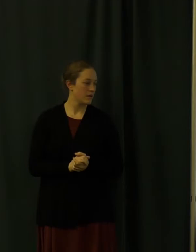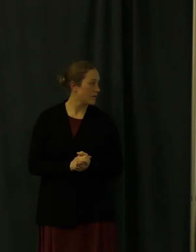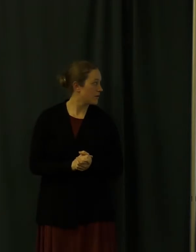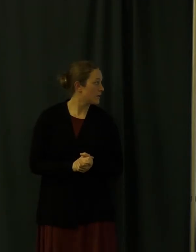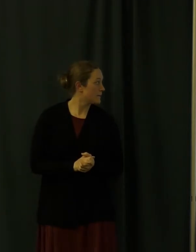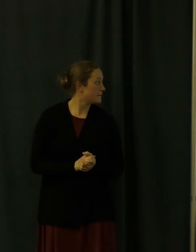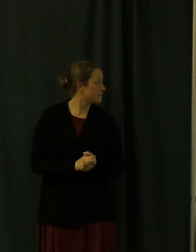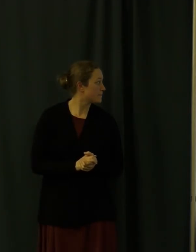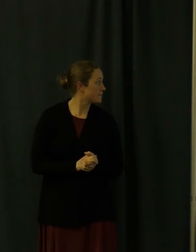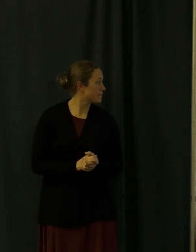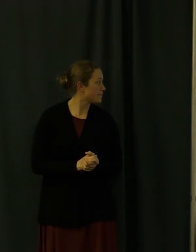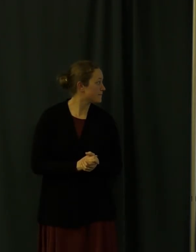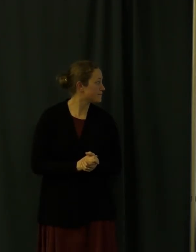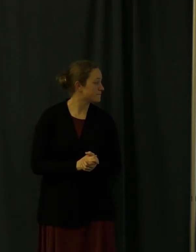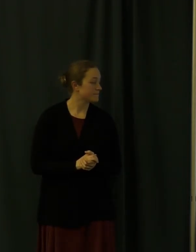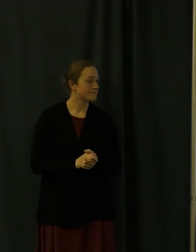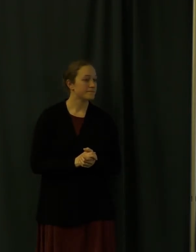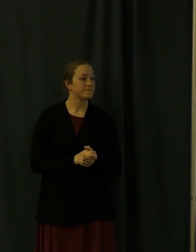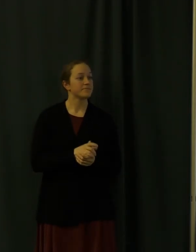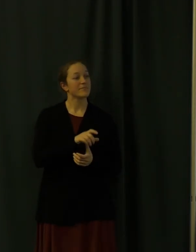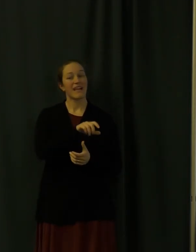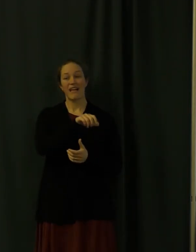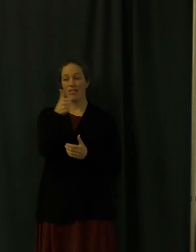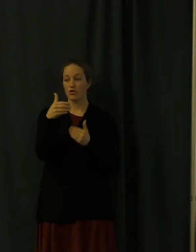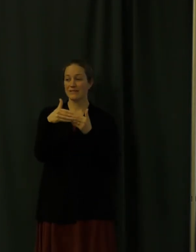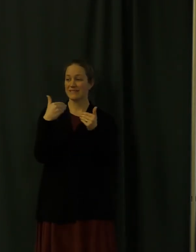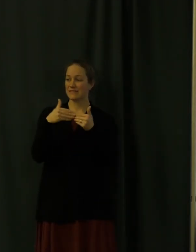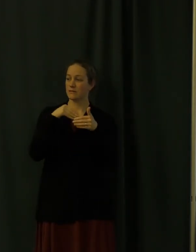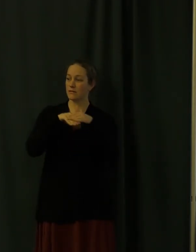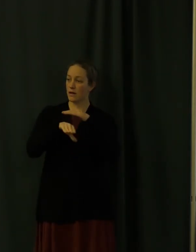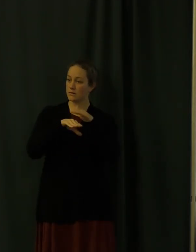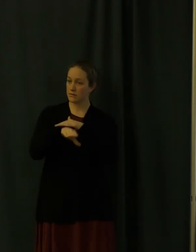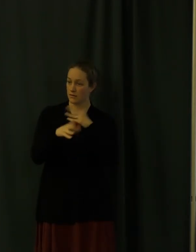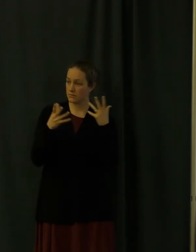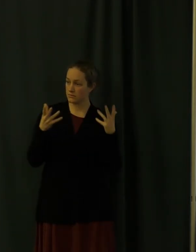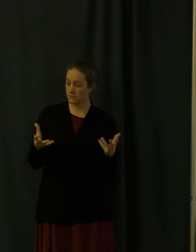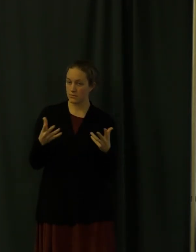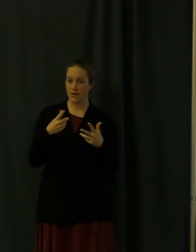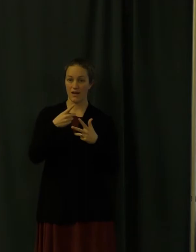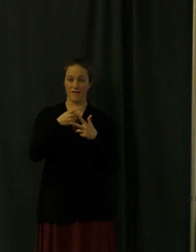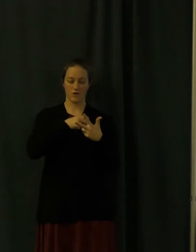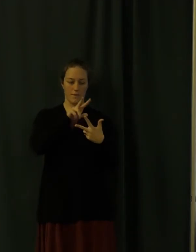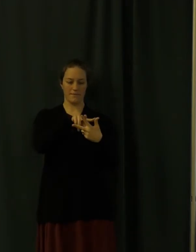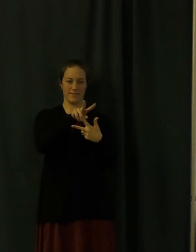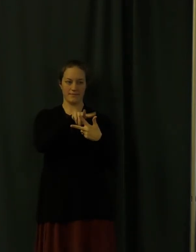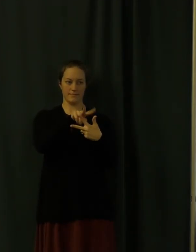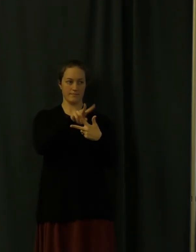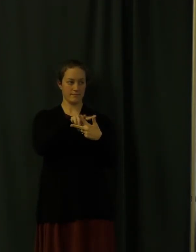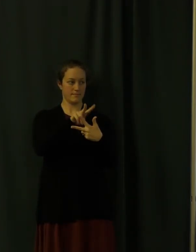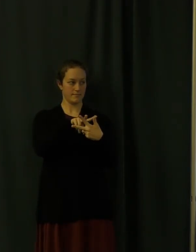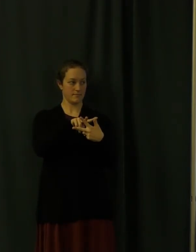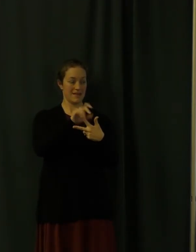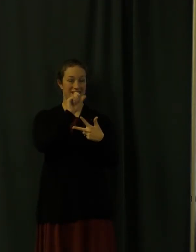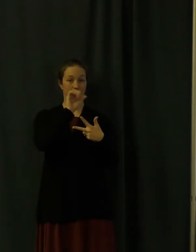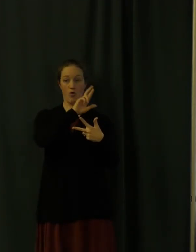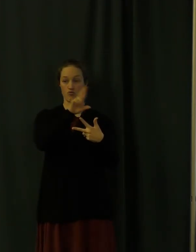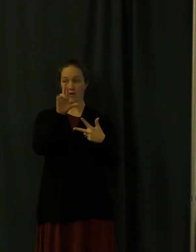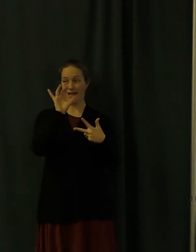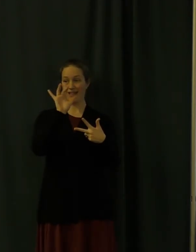Now, another thing you can do for easy access to files is from Shared with Me or My Drive. If you right click on